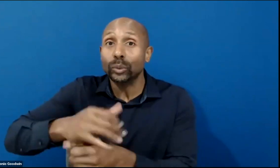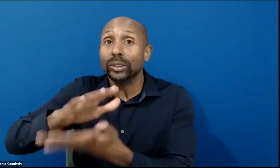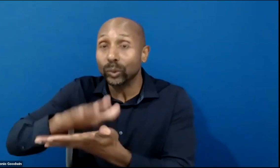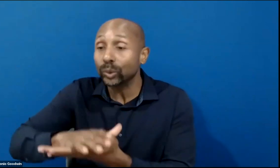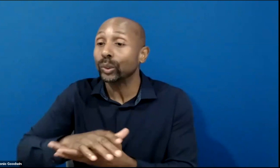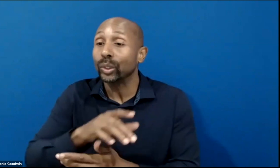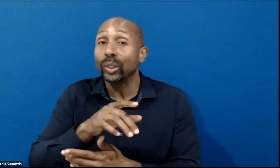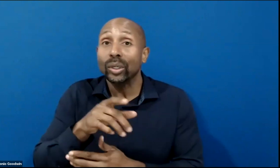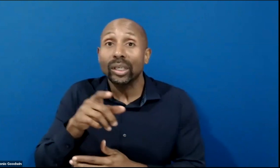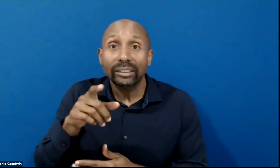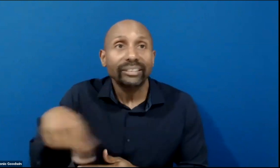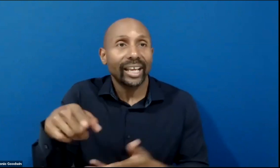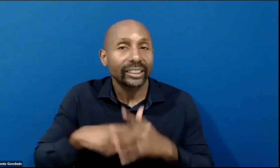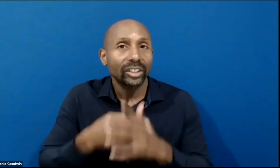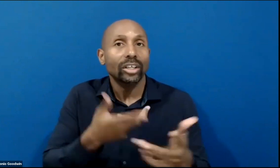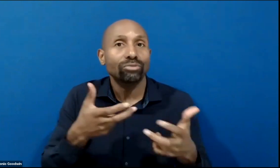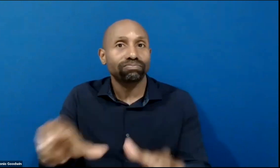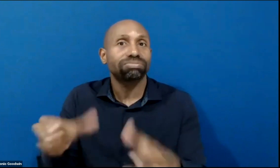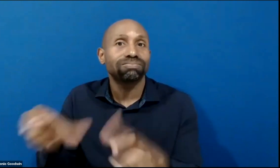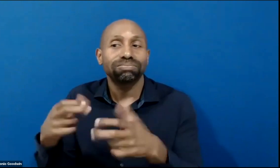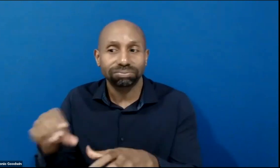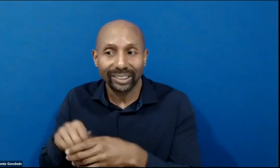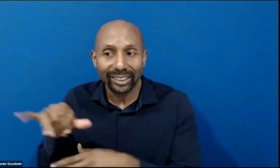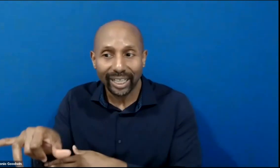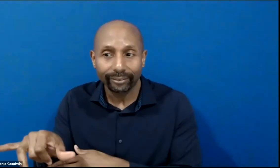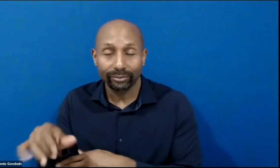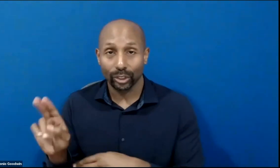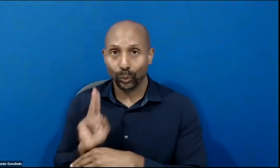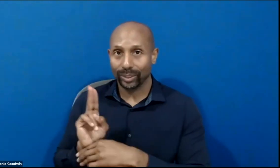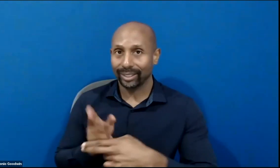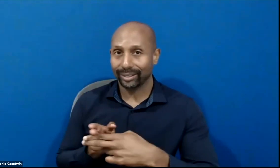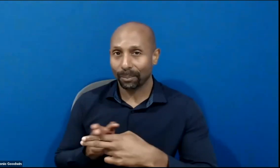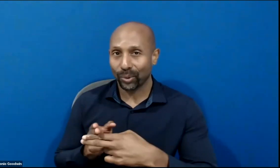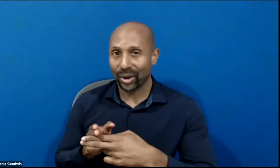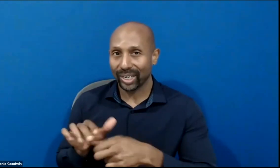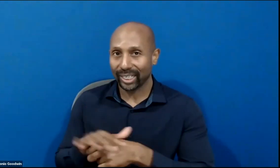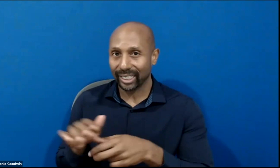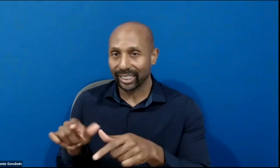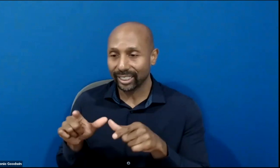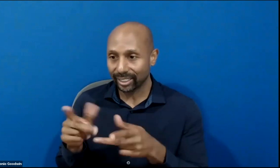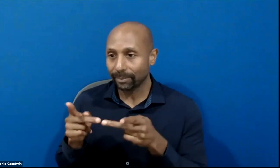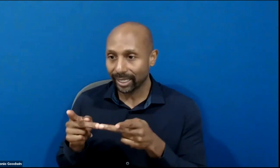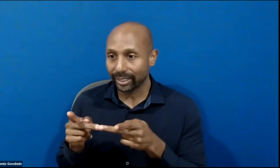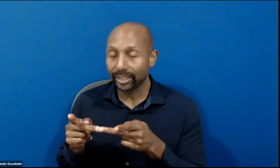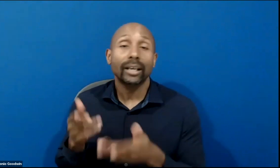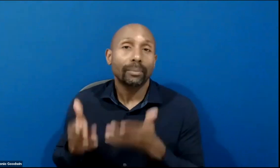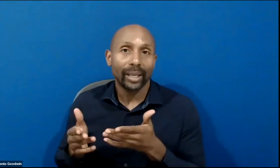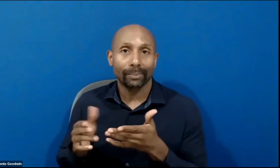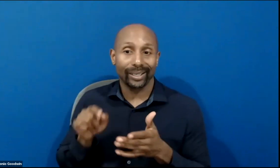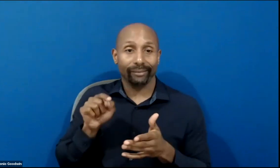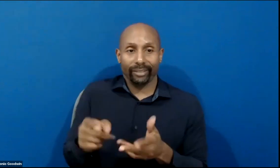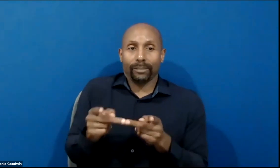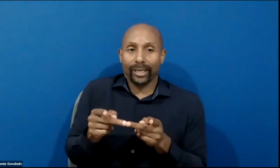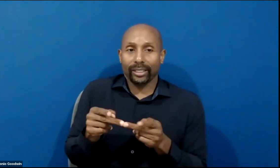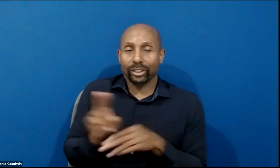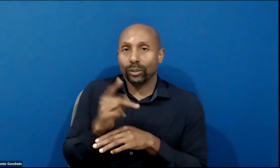And the strategy was started by using temporary spaces that were designed for something else, but closing